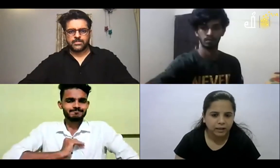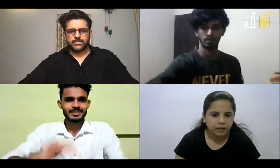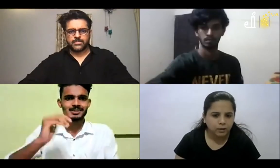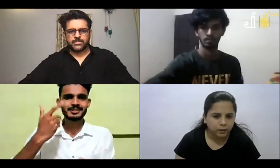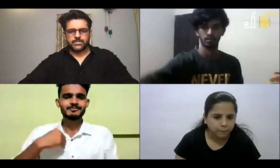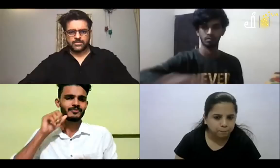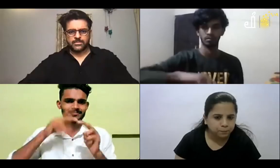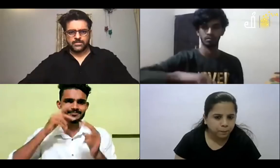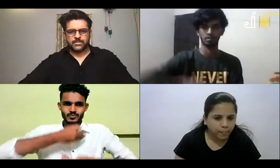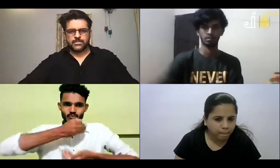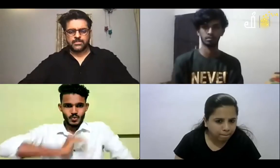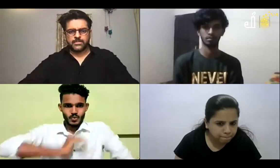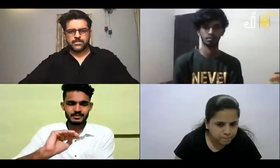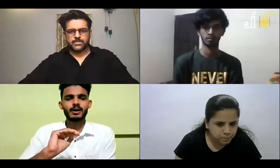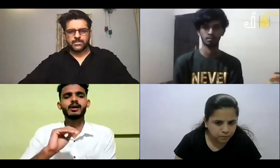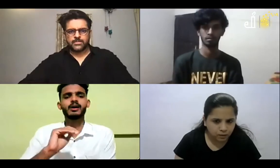sorry. Okay.